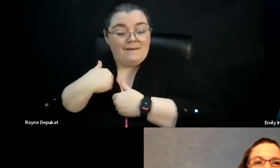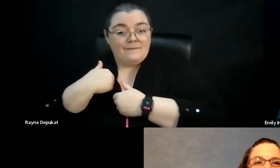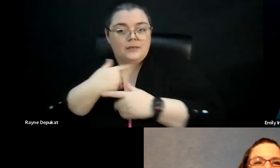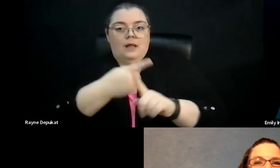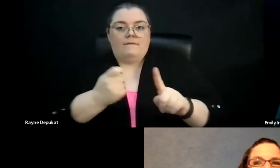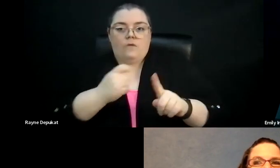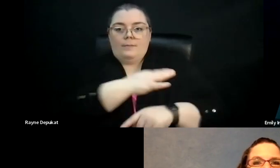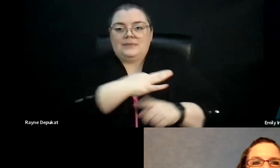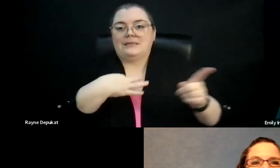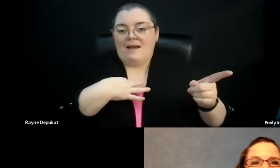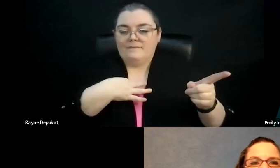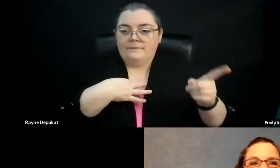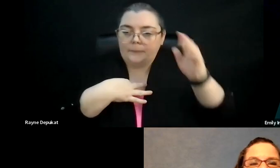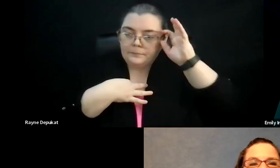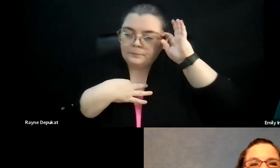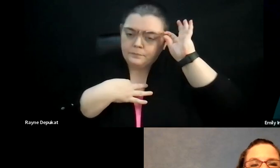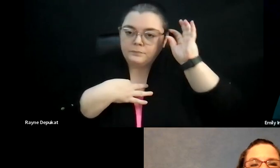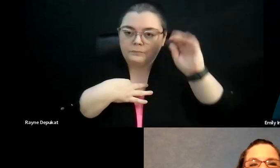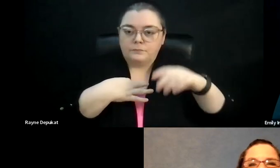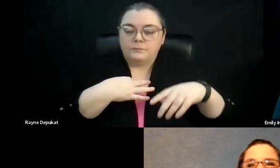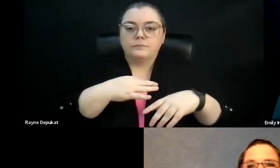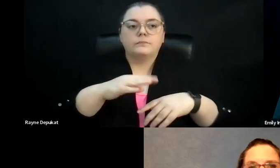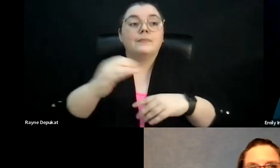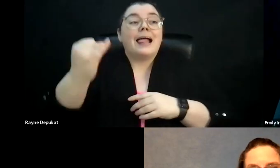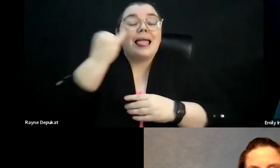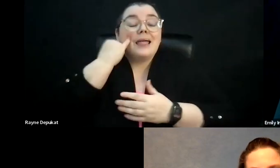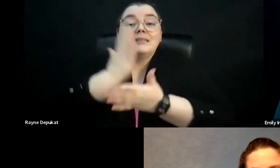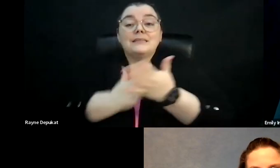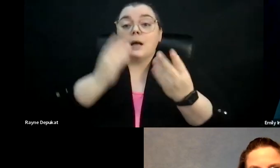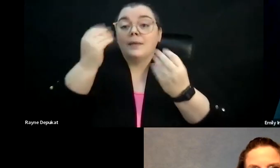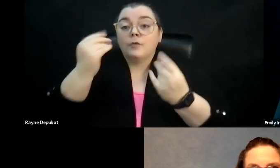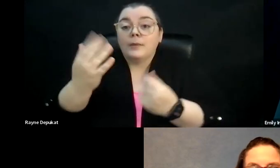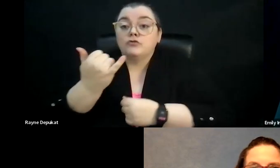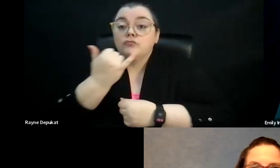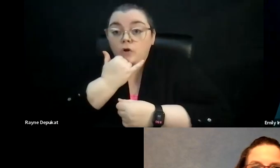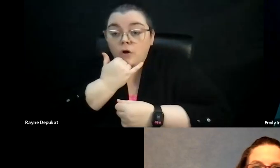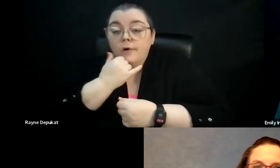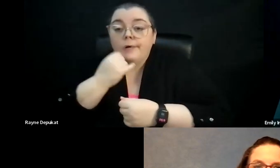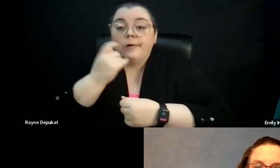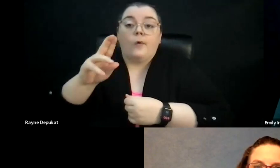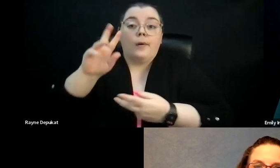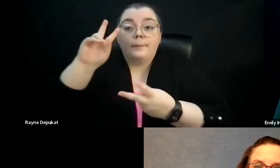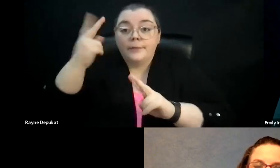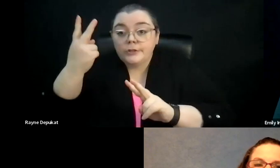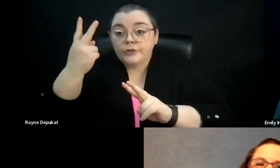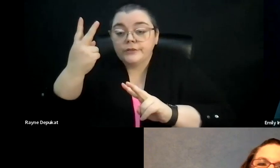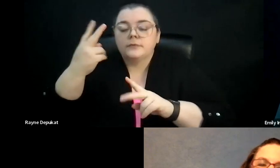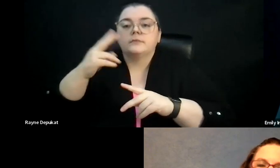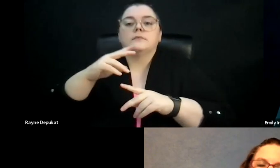the information that we have were from staff themselves. And if some information is incorrect, if any information